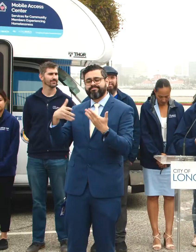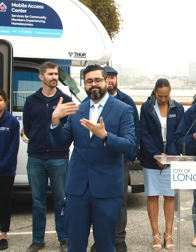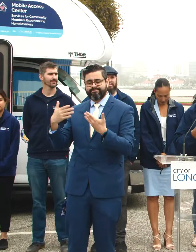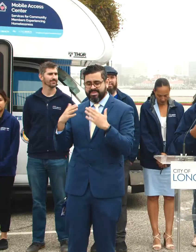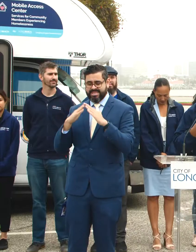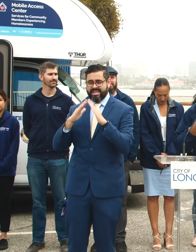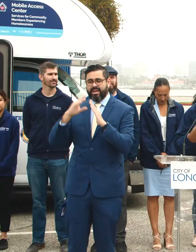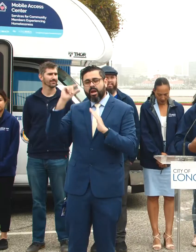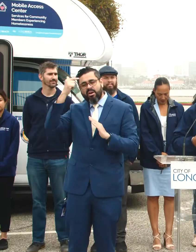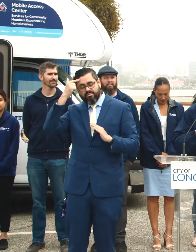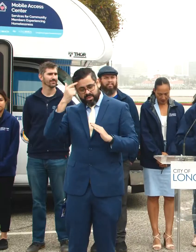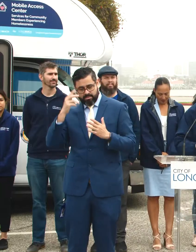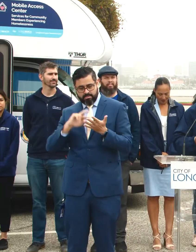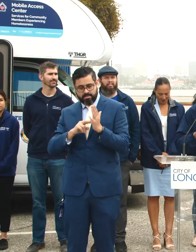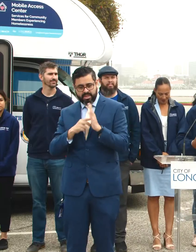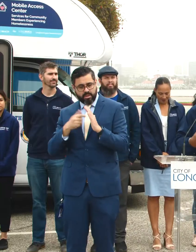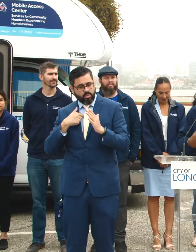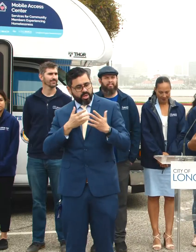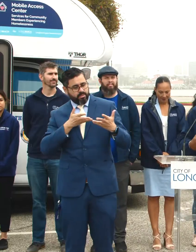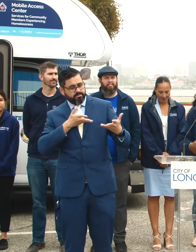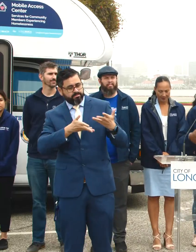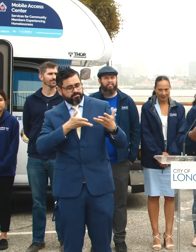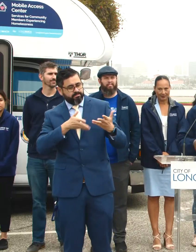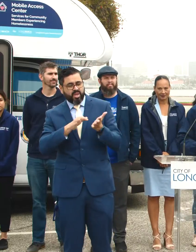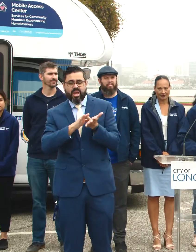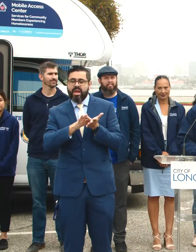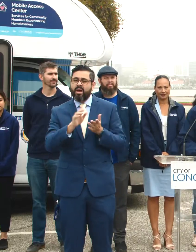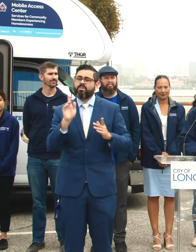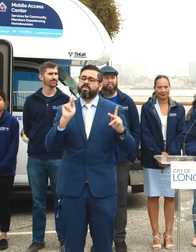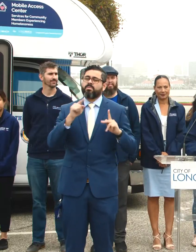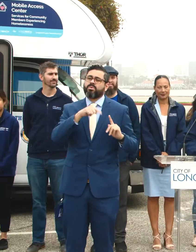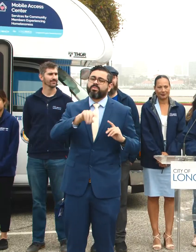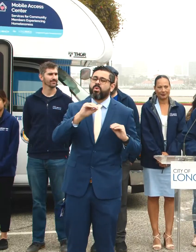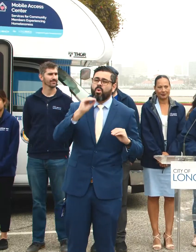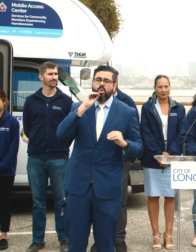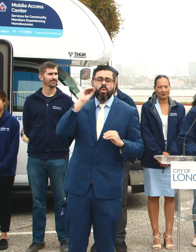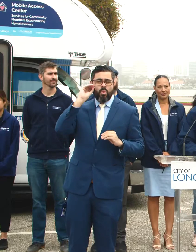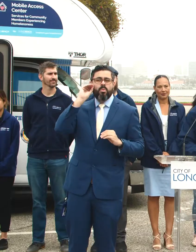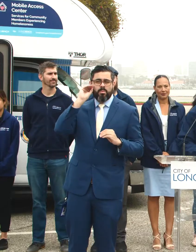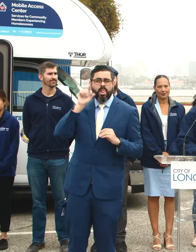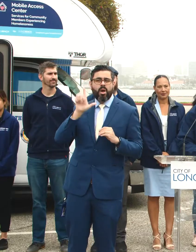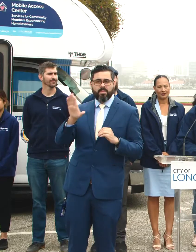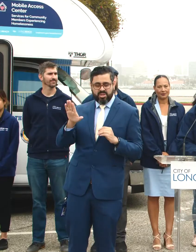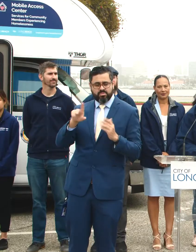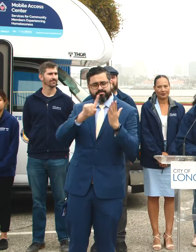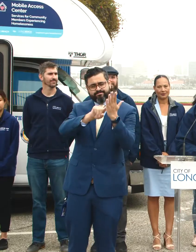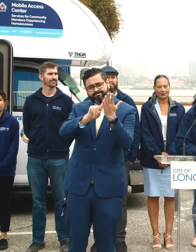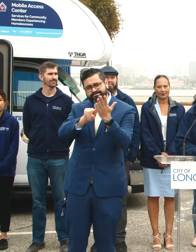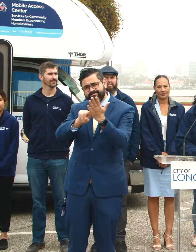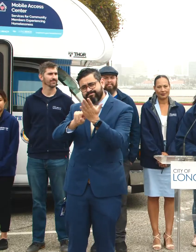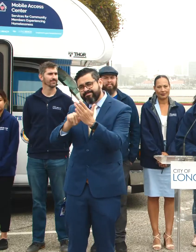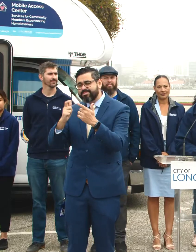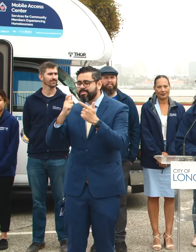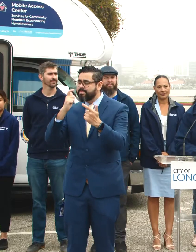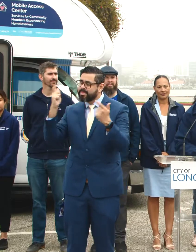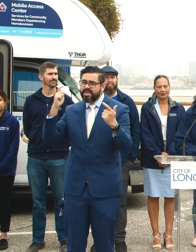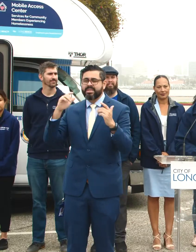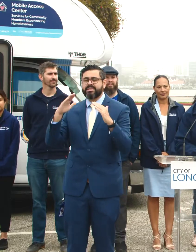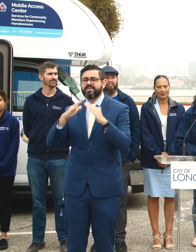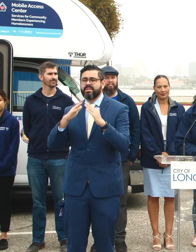As a city, we work directly with members of our unhoused community right here in Long Beach. We cover every inch of our city. We're a big